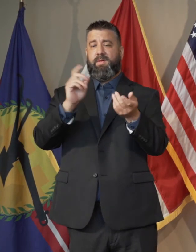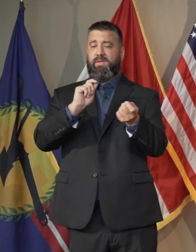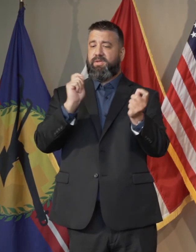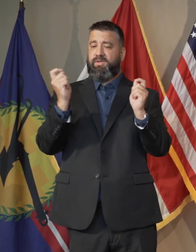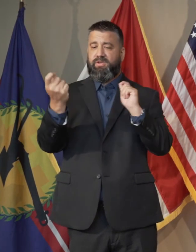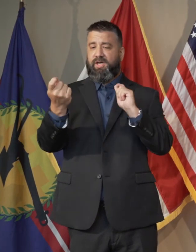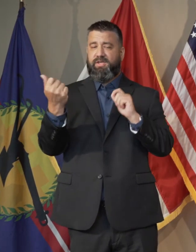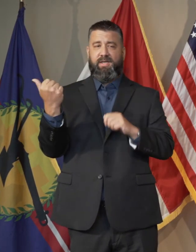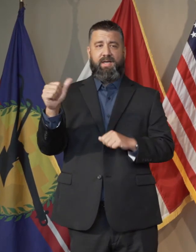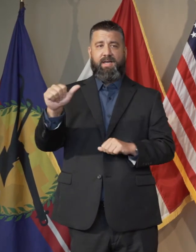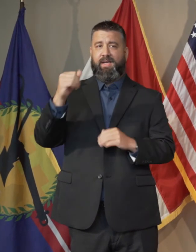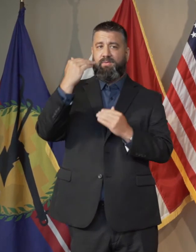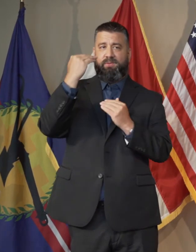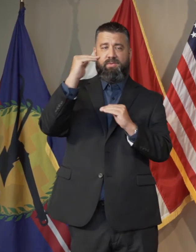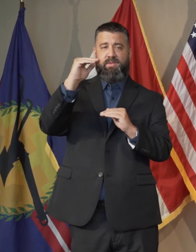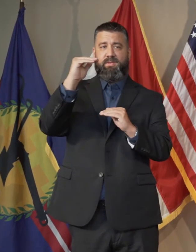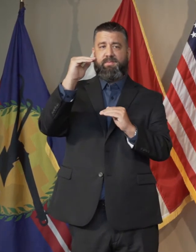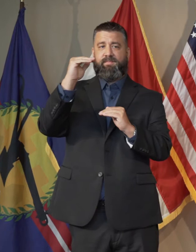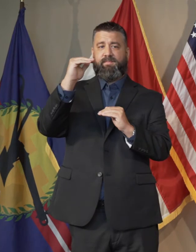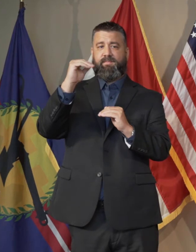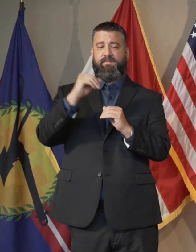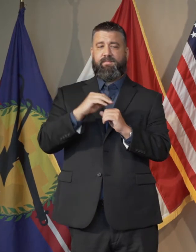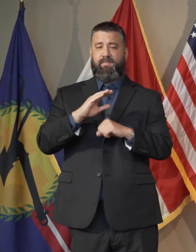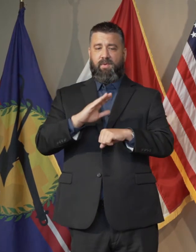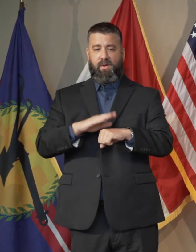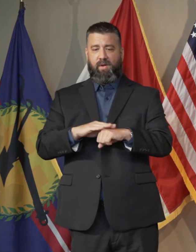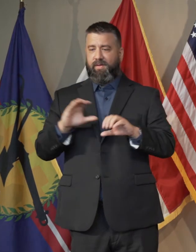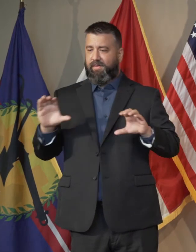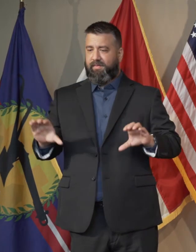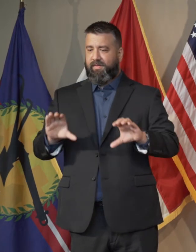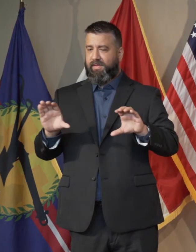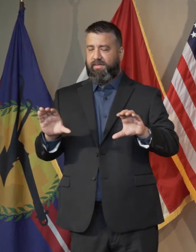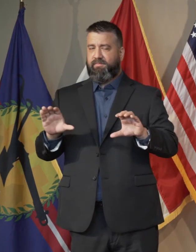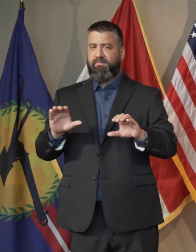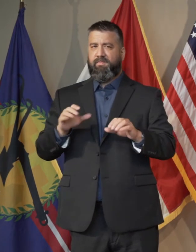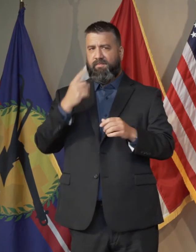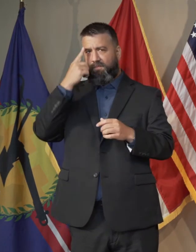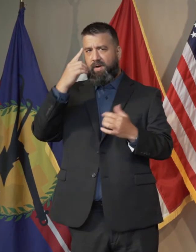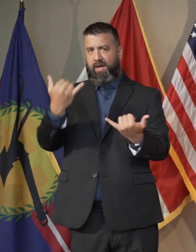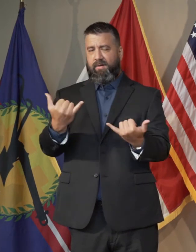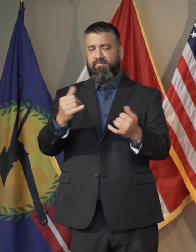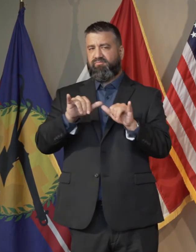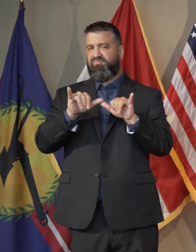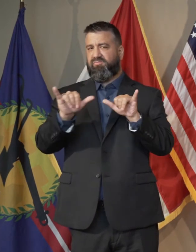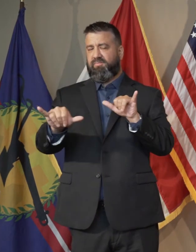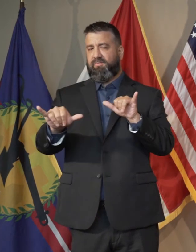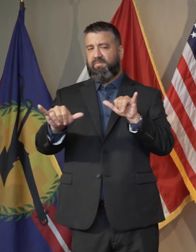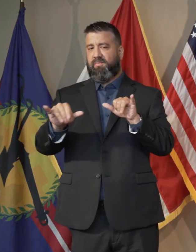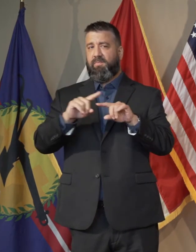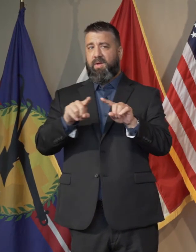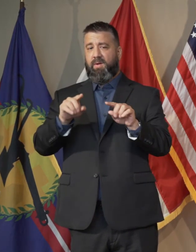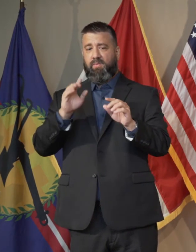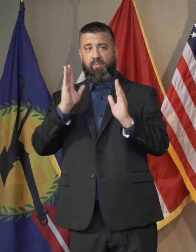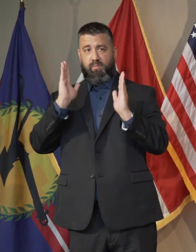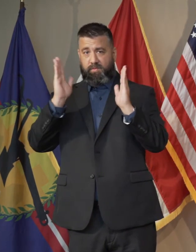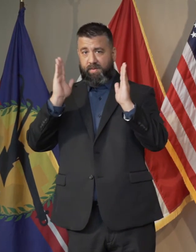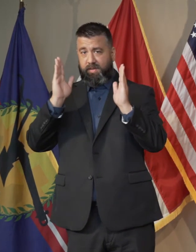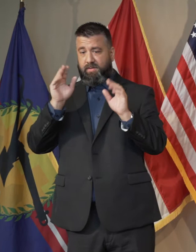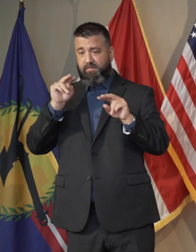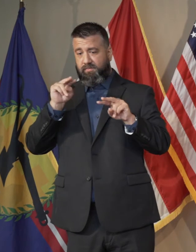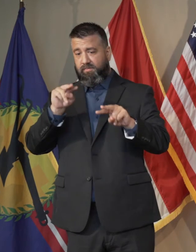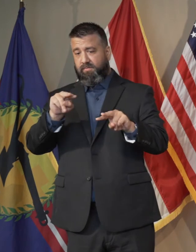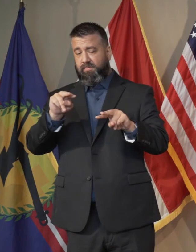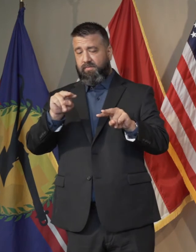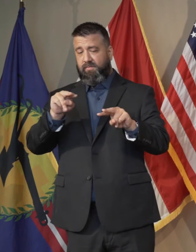changing any restrictions on activities in our community, but we're watching this trend very closely. We do believe